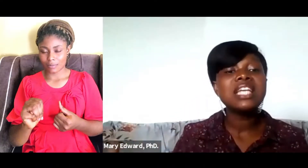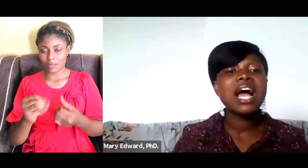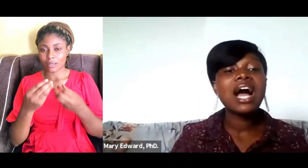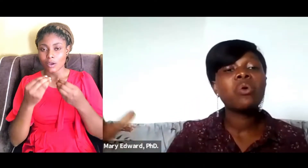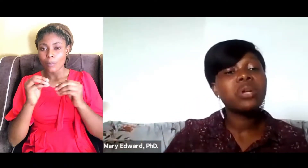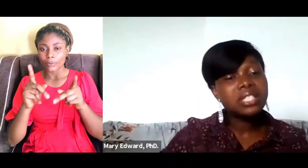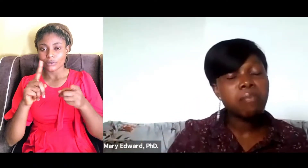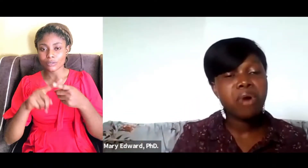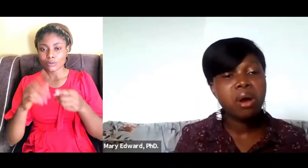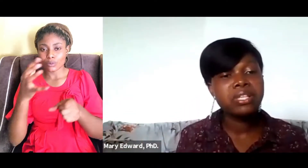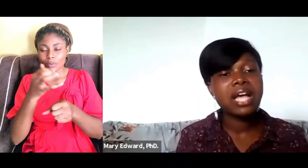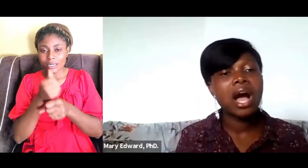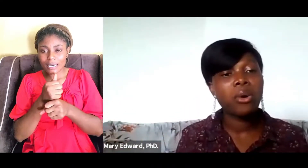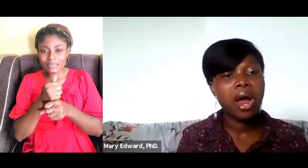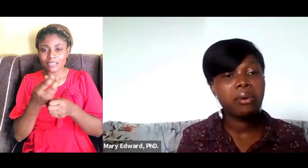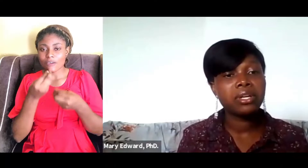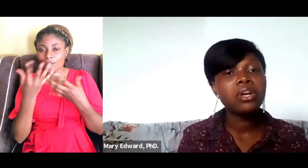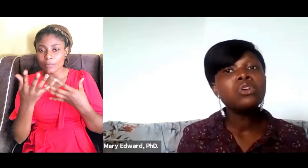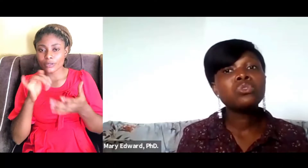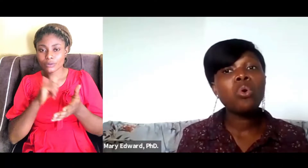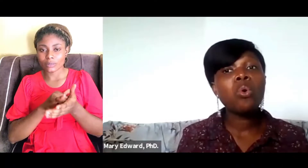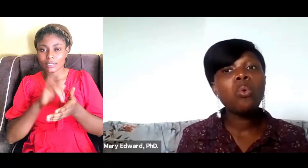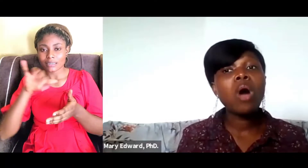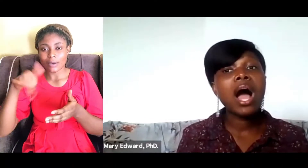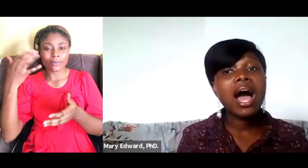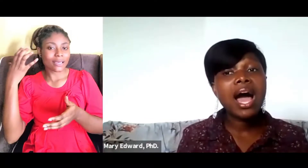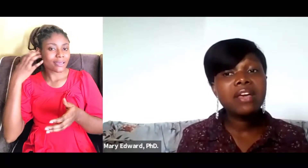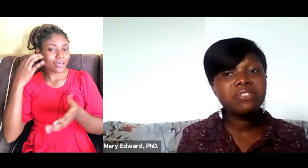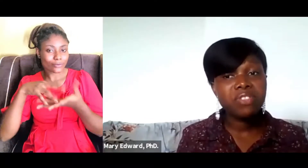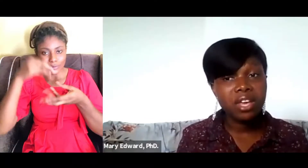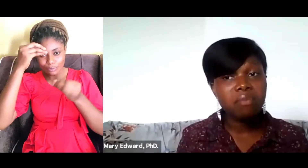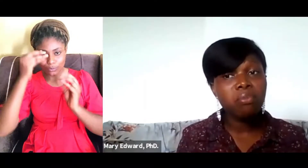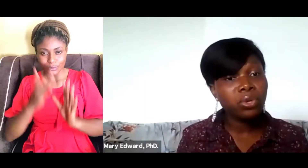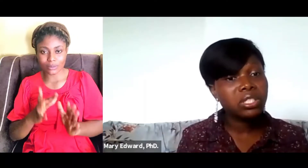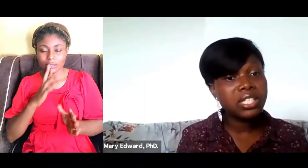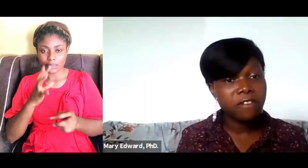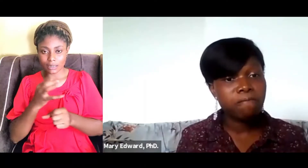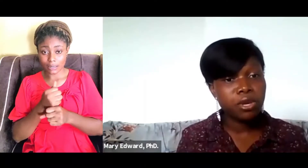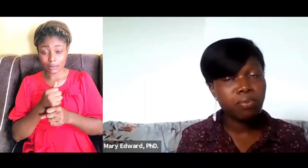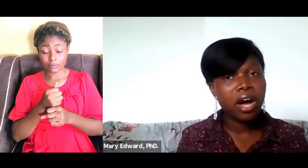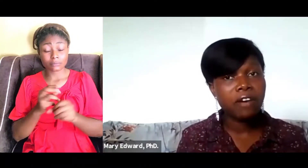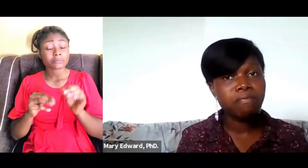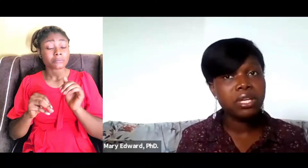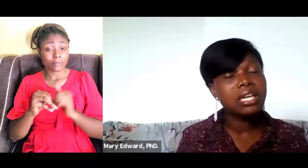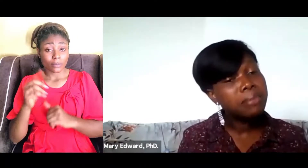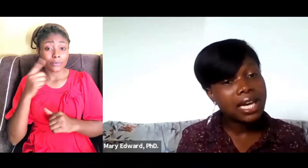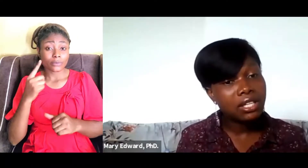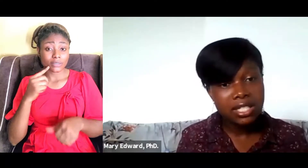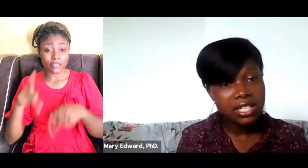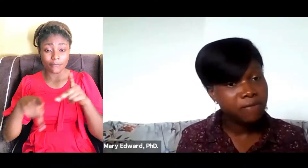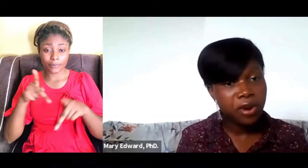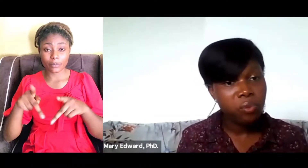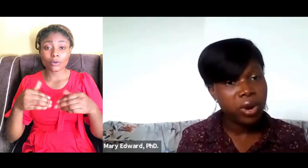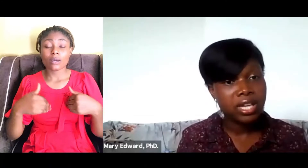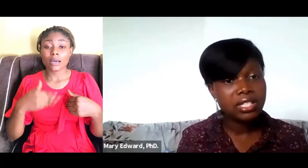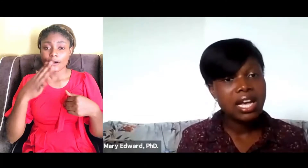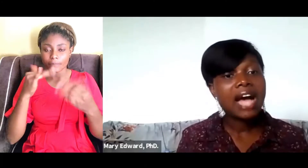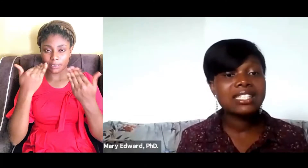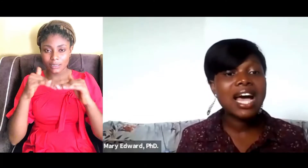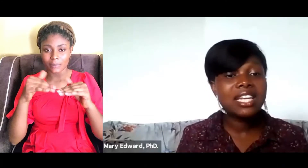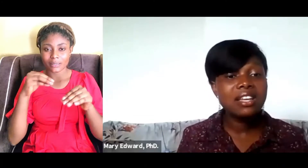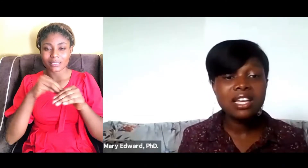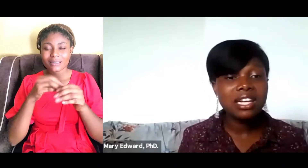information their contemporaries are acquiring. So I think most deaf people have been limited in different